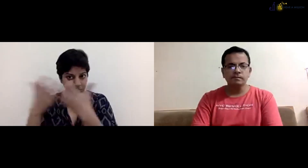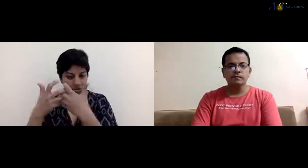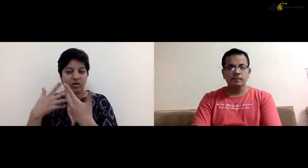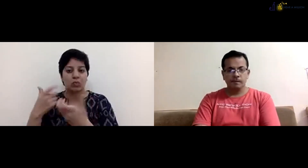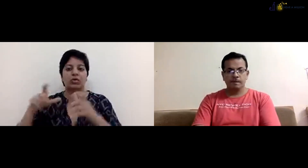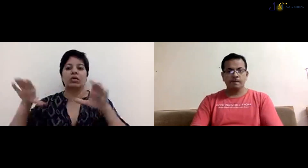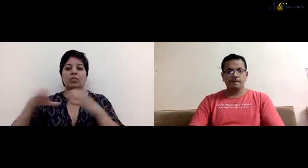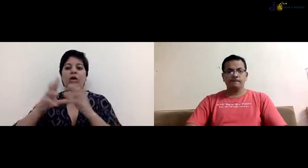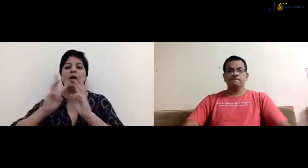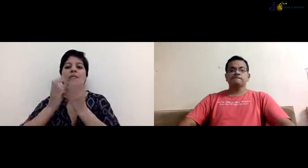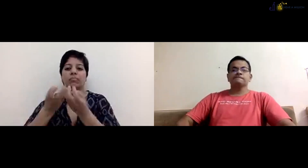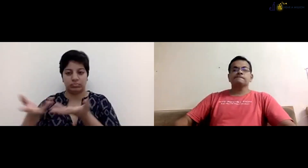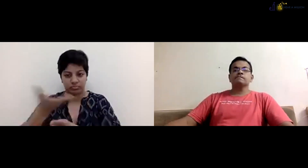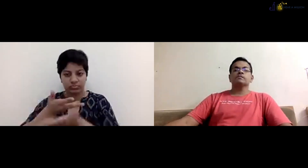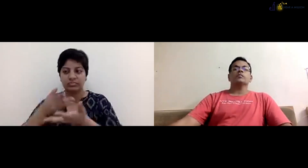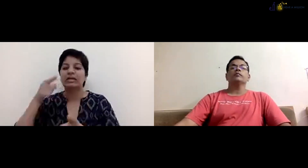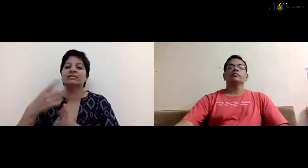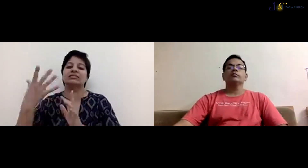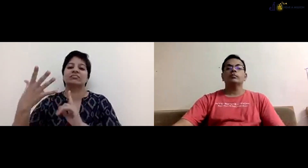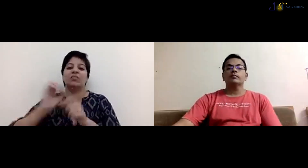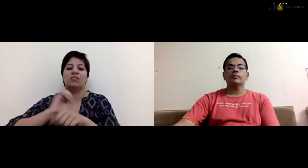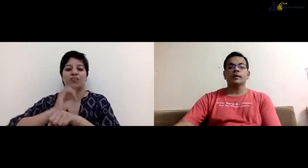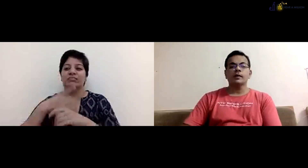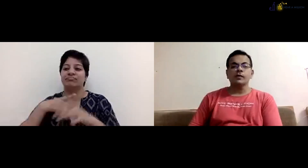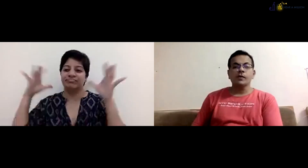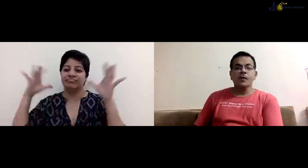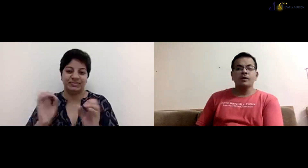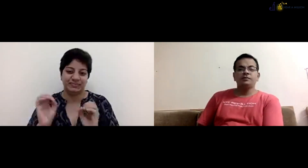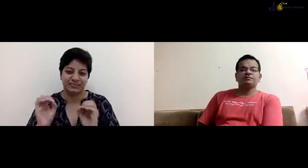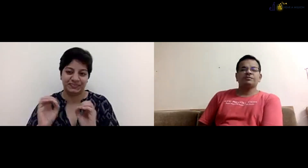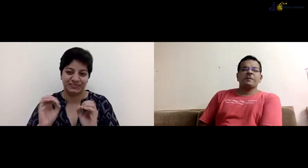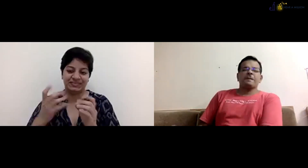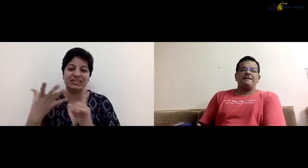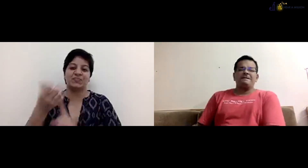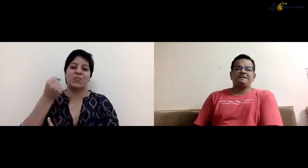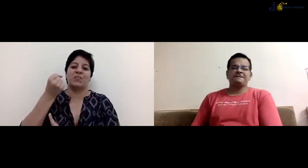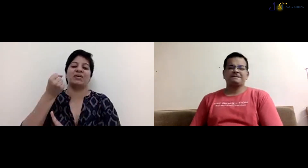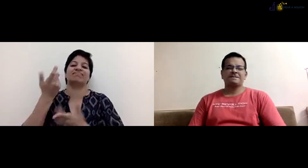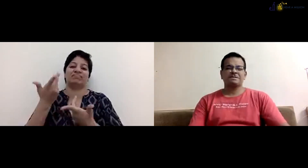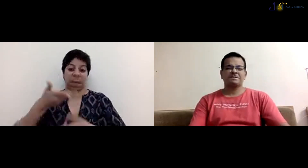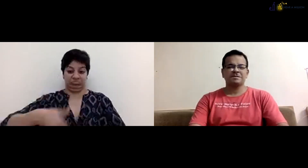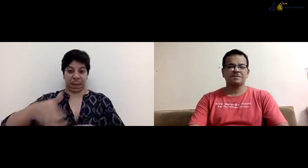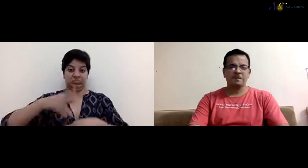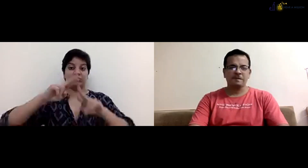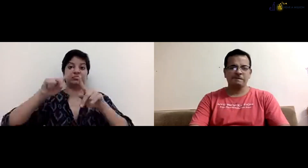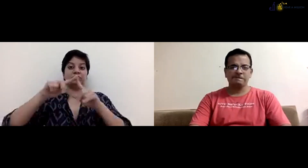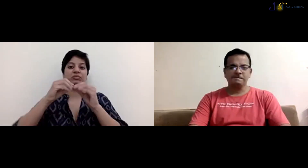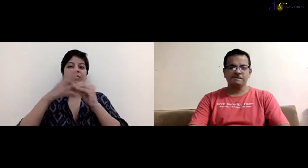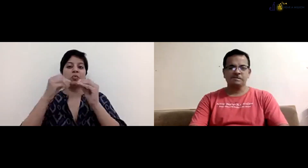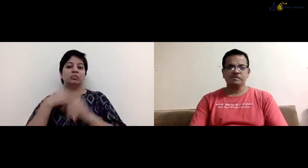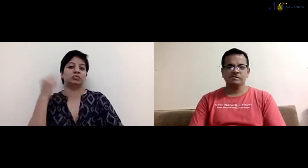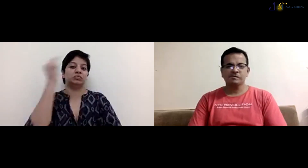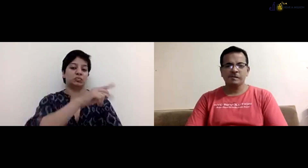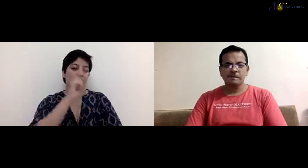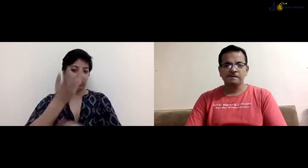vision. So that we had the discussion that whether it related to the Usher syndrome. So we couldn't get the opportunity